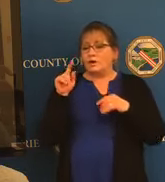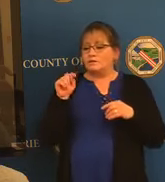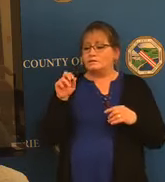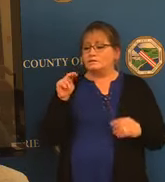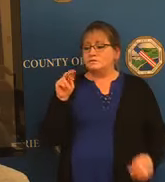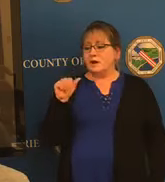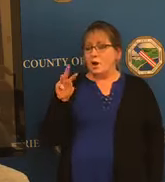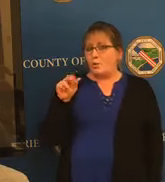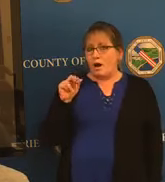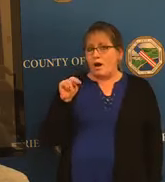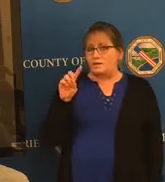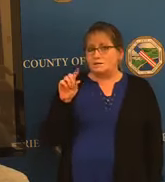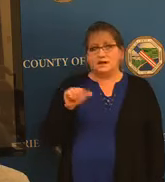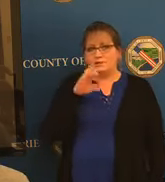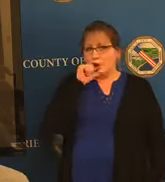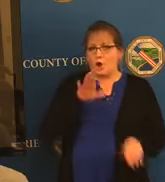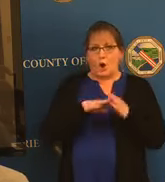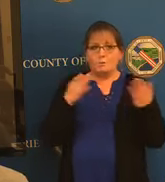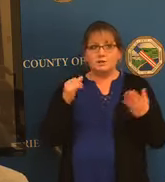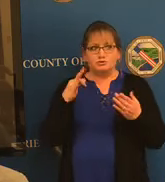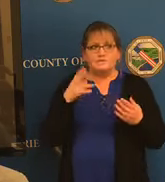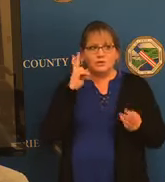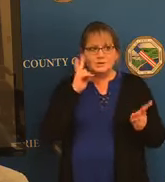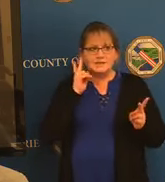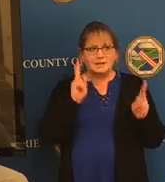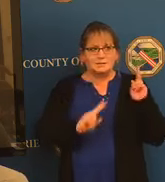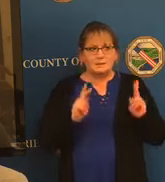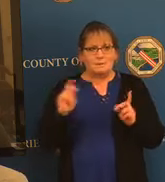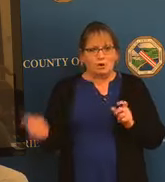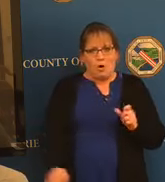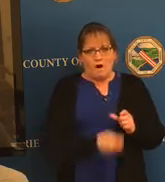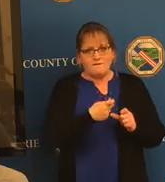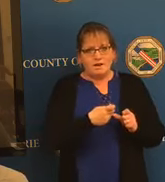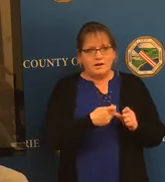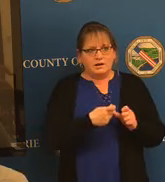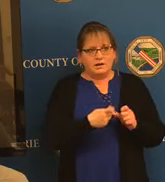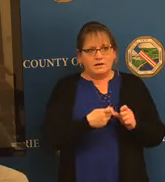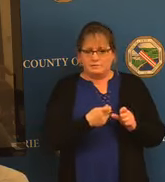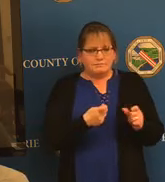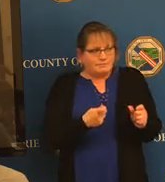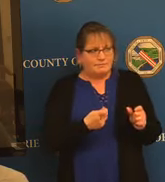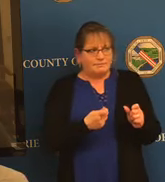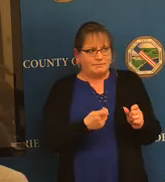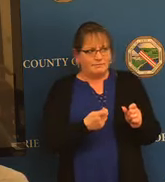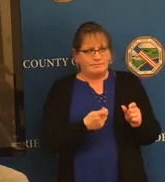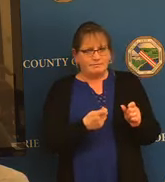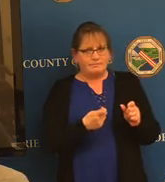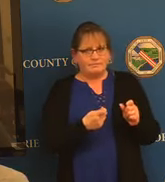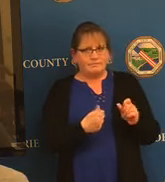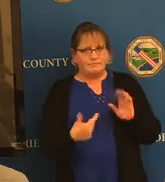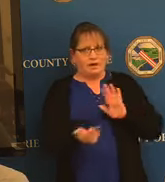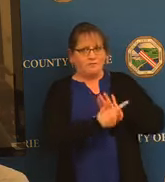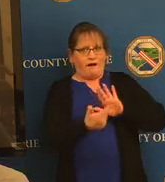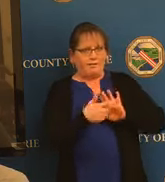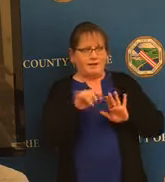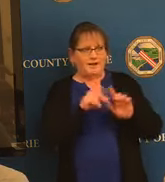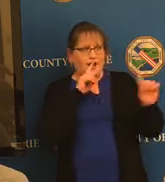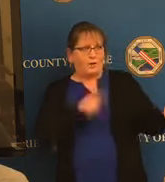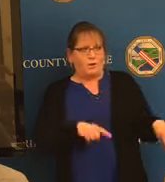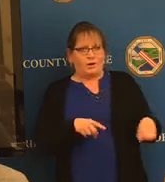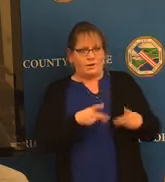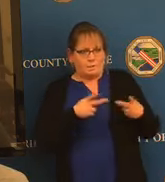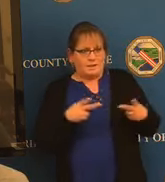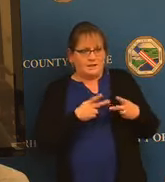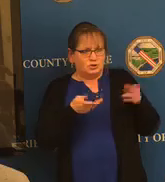not open. So if you see people golfing at these facilities, they're violating the orders, which those places are closed right now,